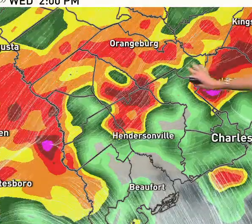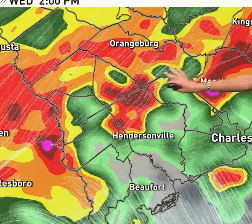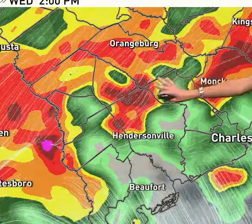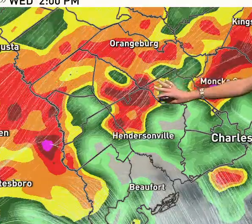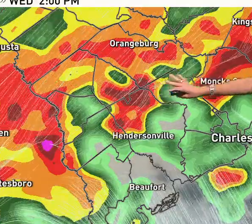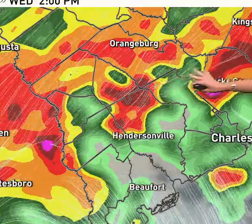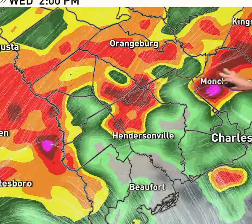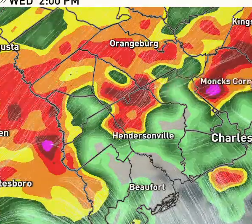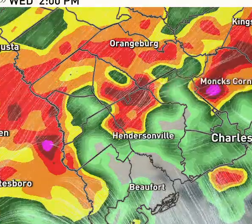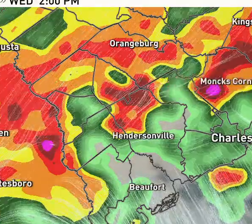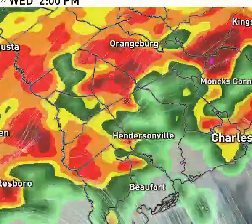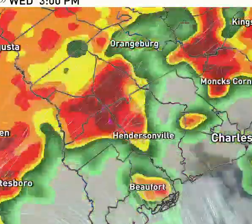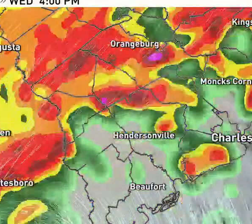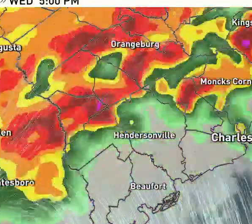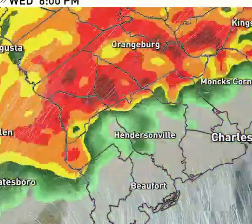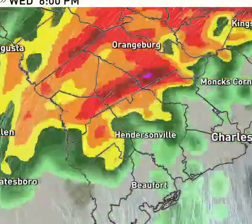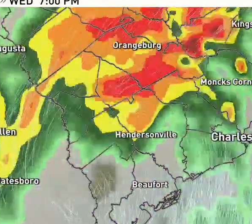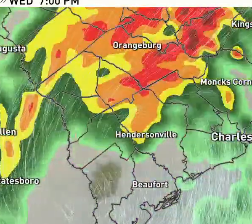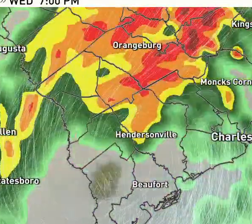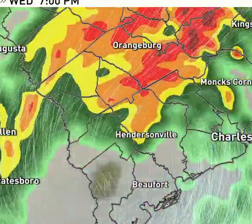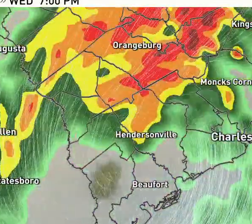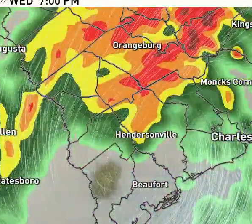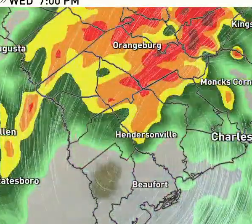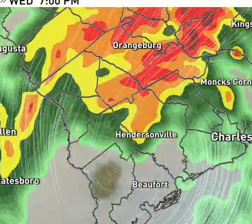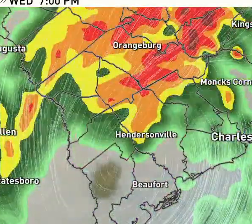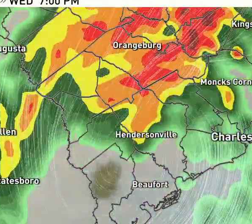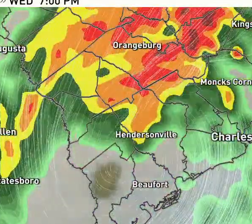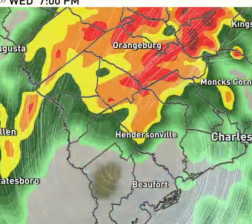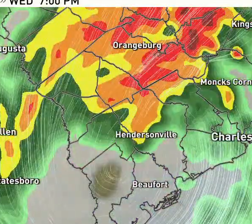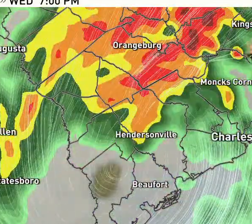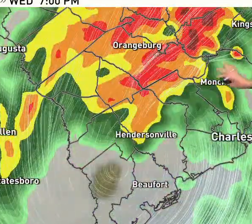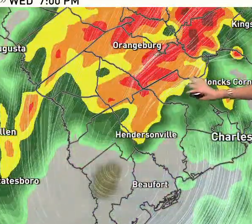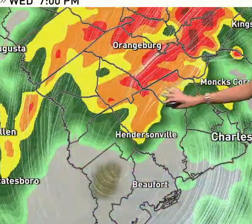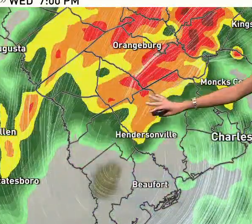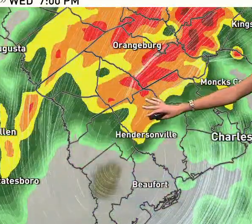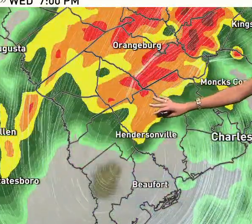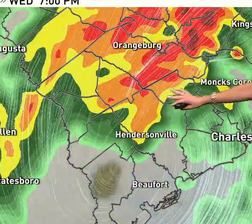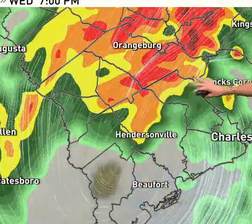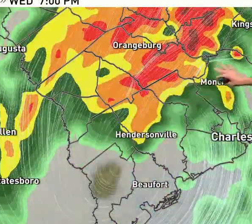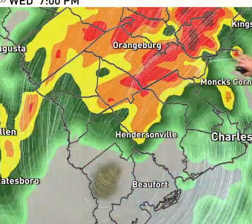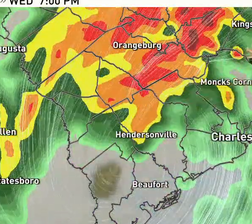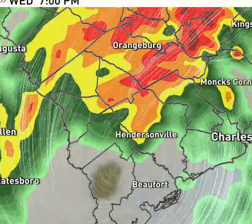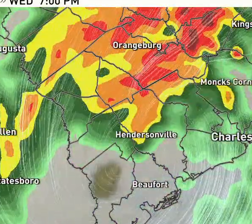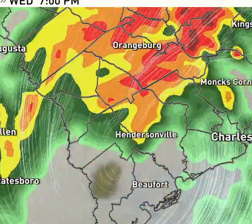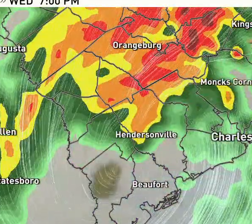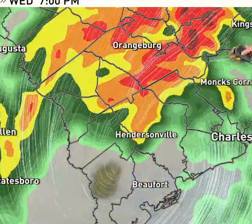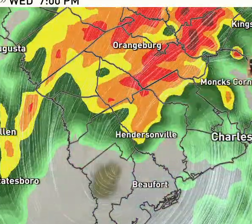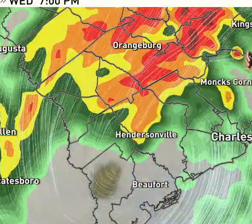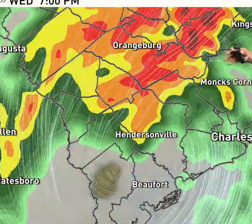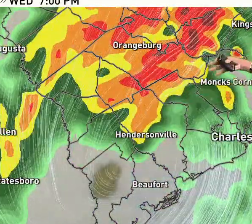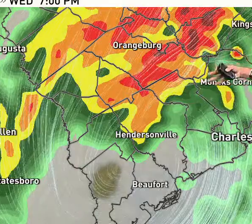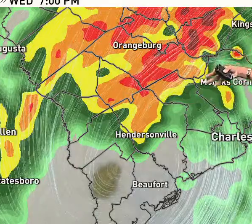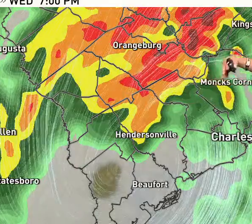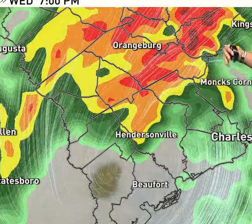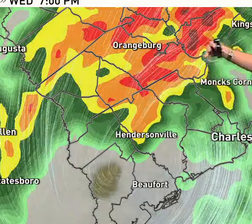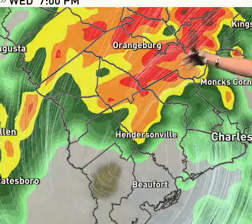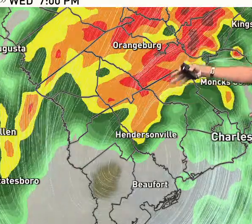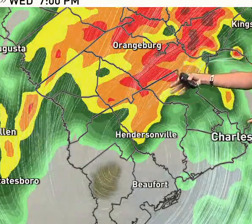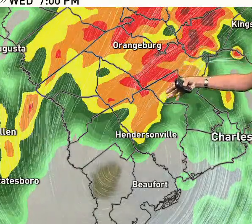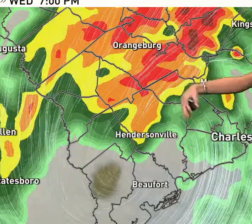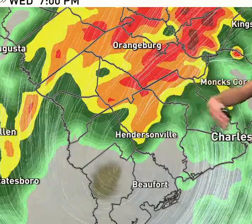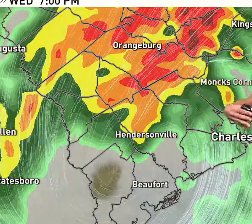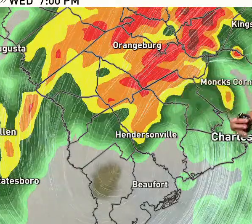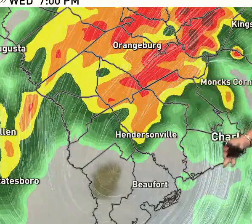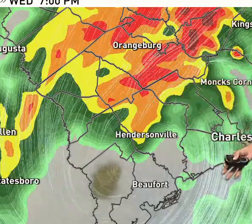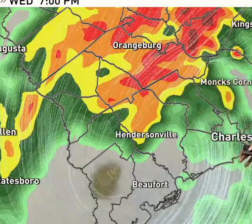to these rounds of showers as we head through the rest of this afternoon. Notice that a lot of that heavier rain stays a little bit more further